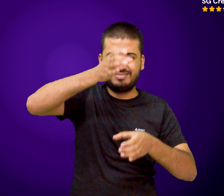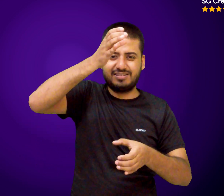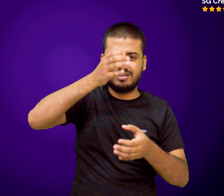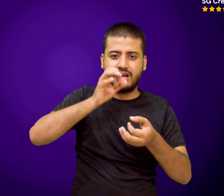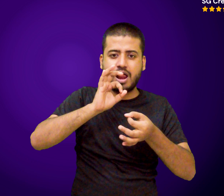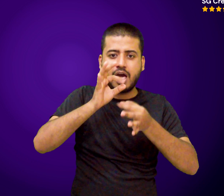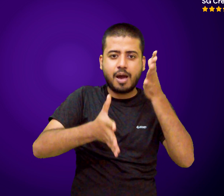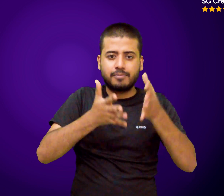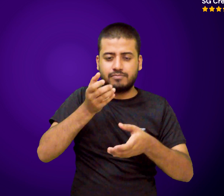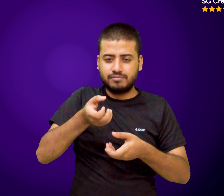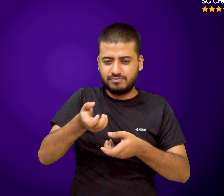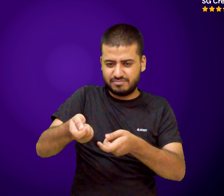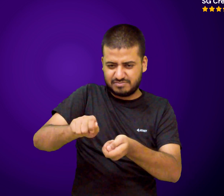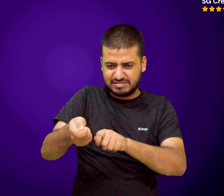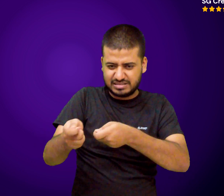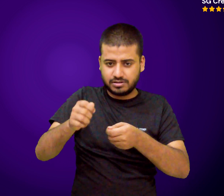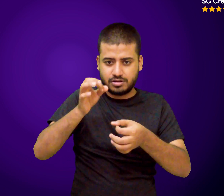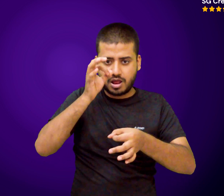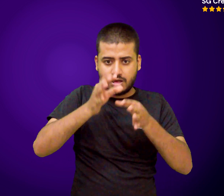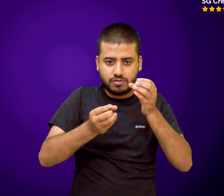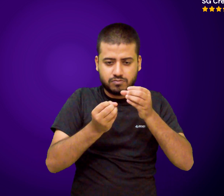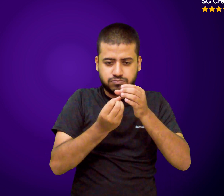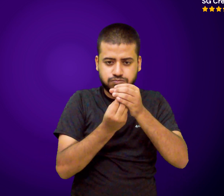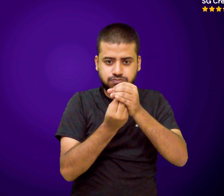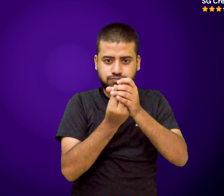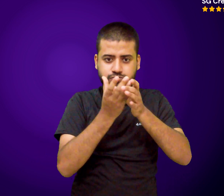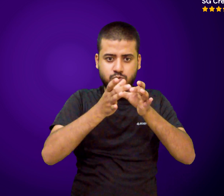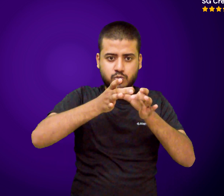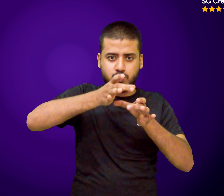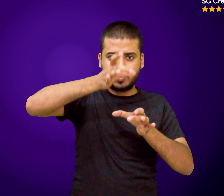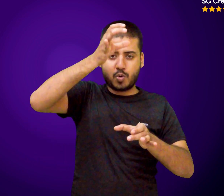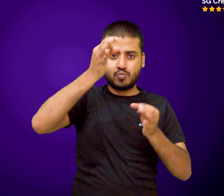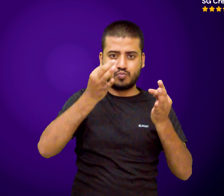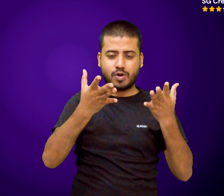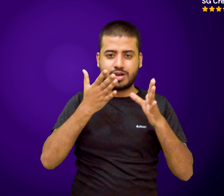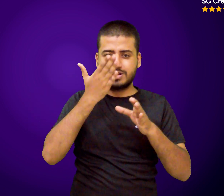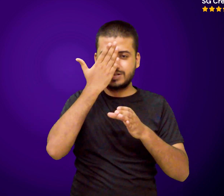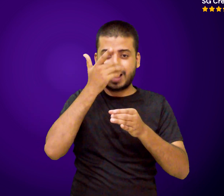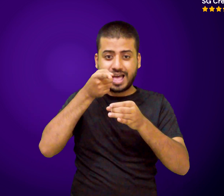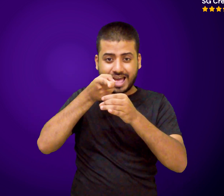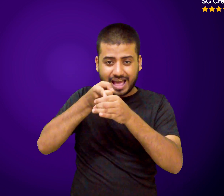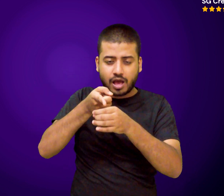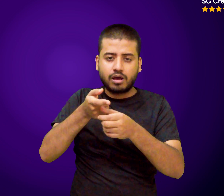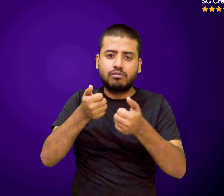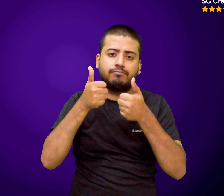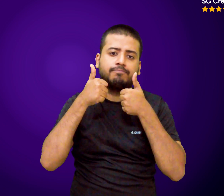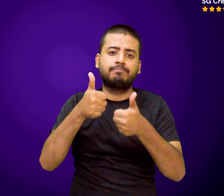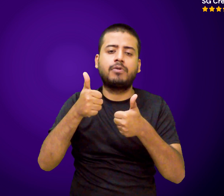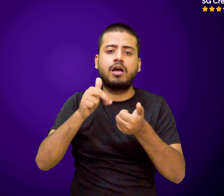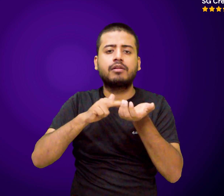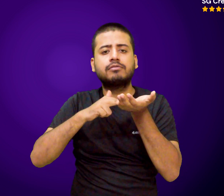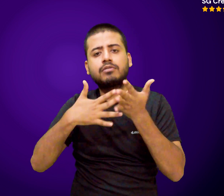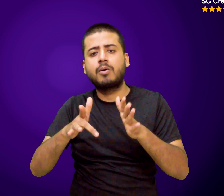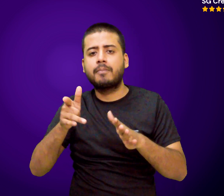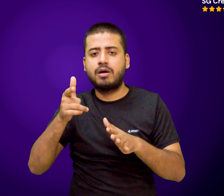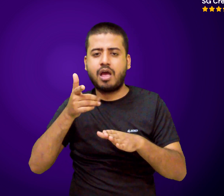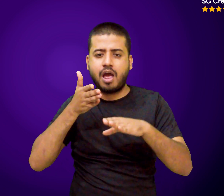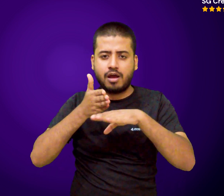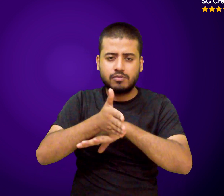durable, reusable, and less likely to leach harmful chemicals. Reusable water filtration systems.